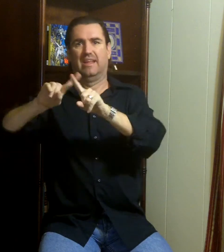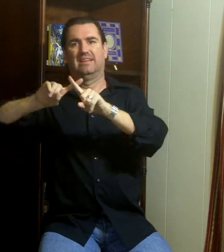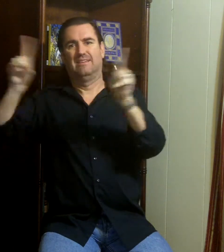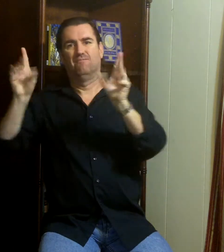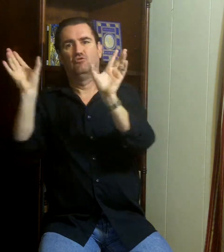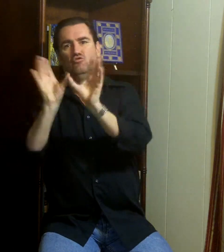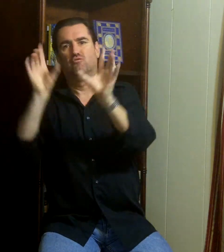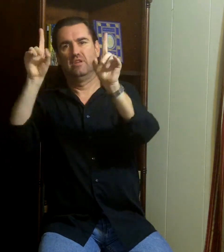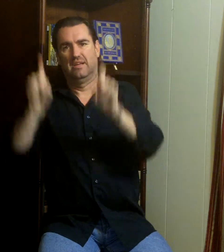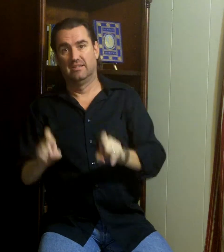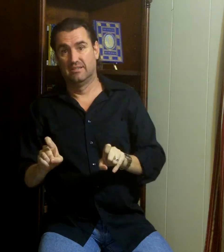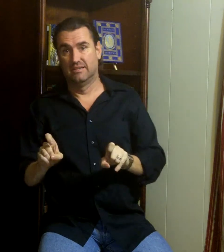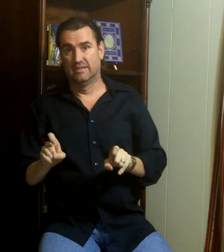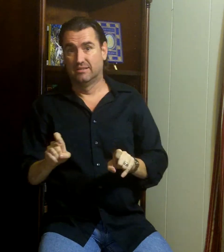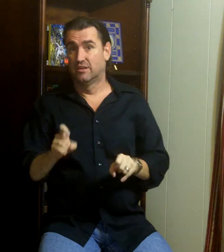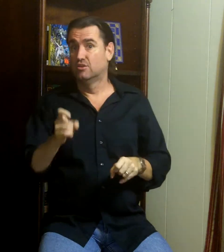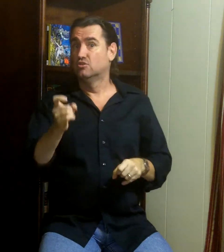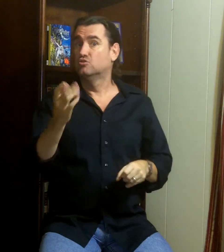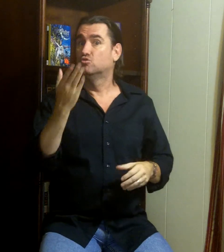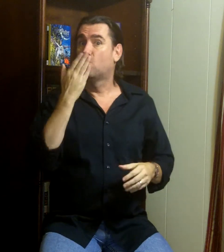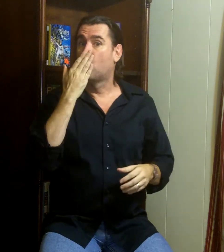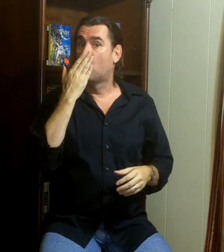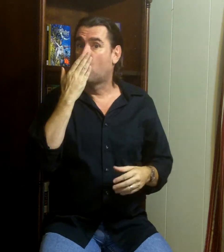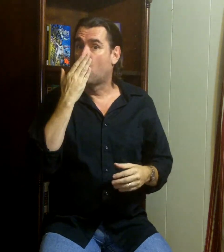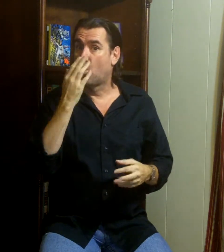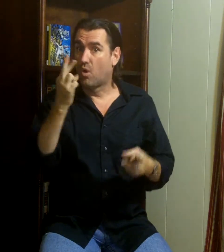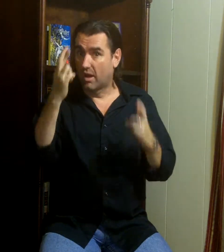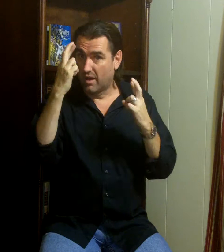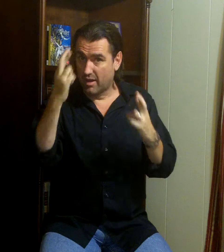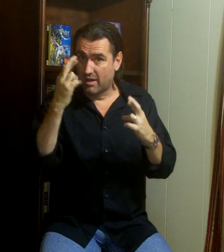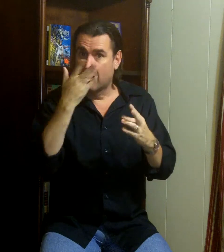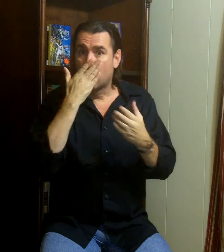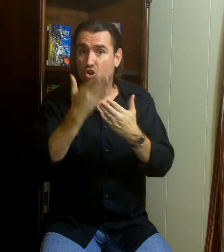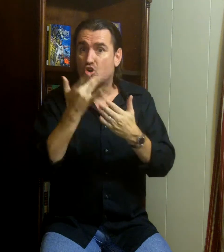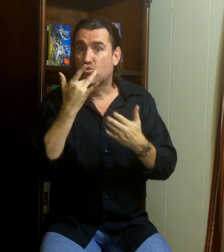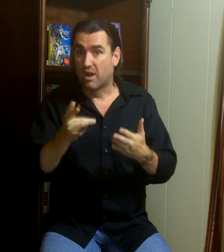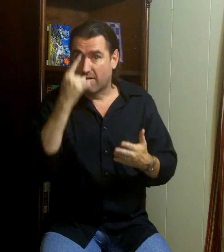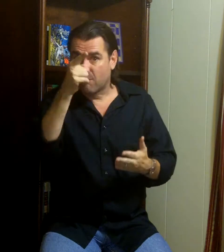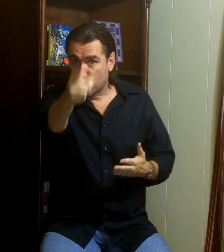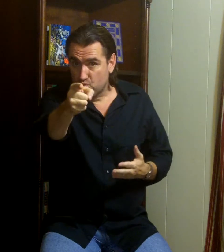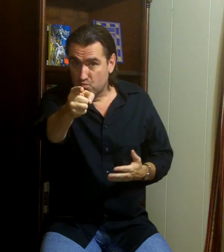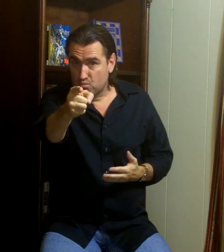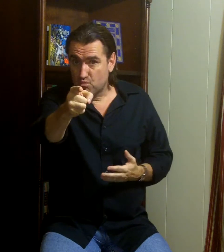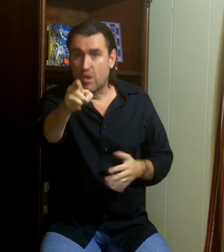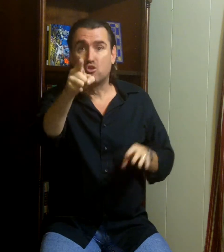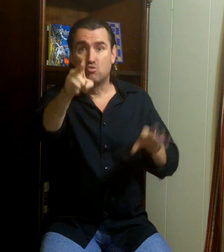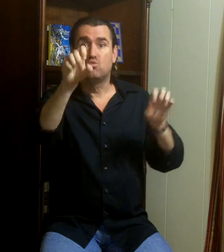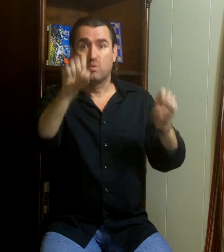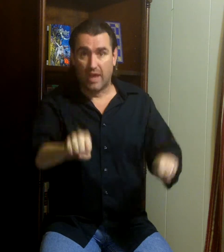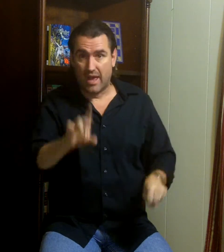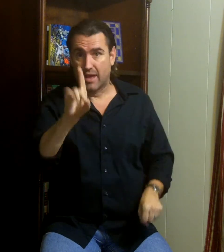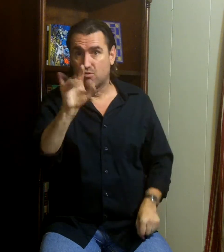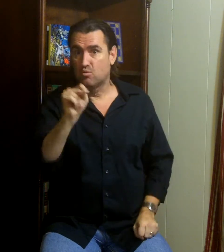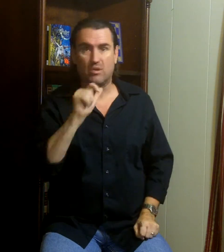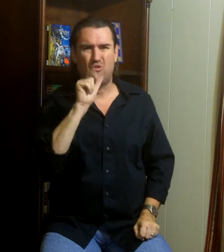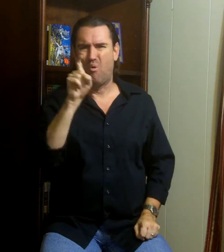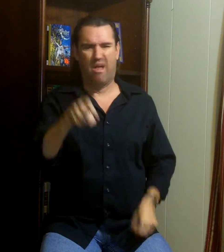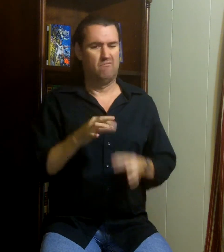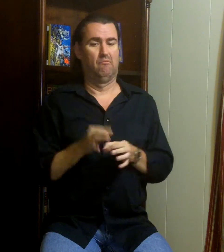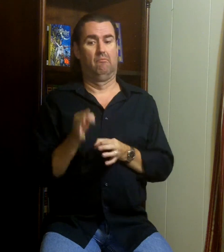to you on your pursuit of certification. You can do it, you just have to believe that you can, and you don't have to wait forever to take the test. In